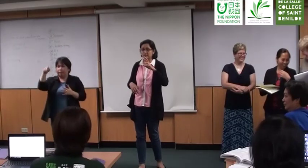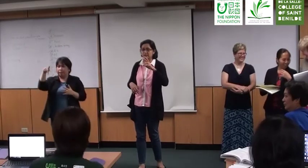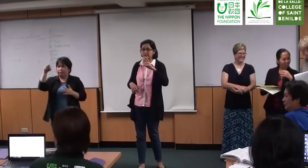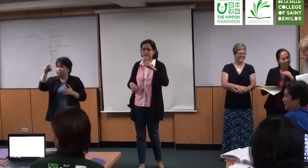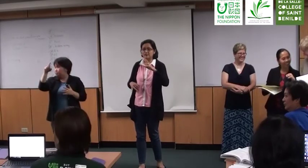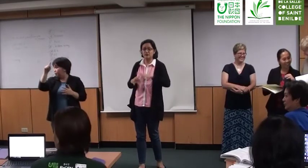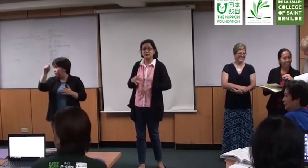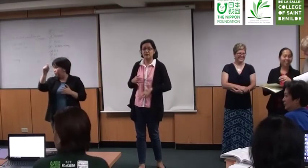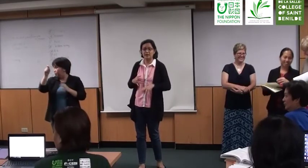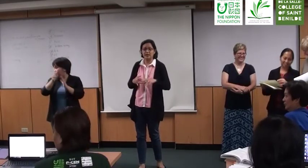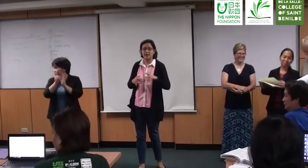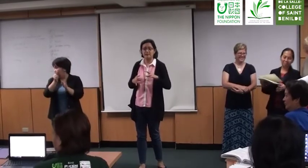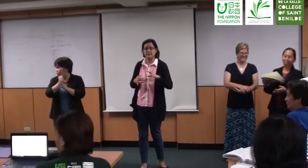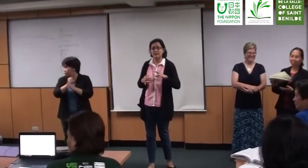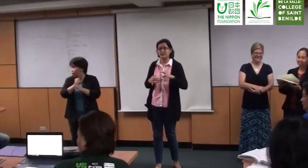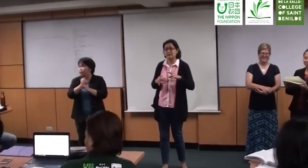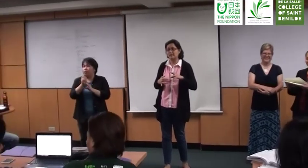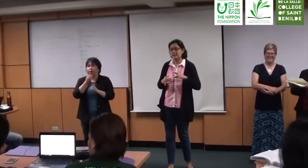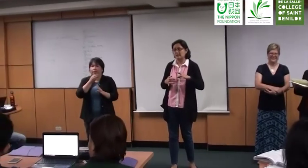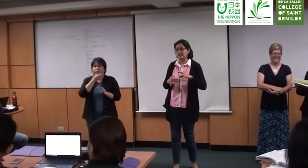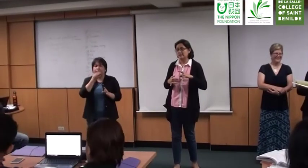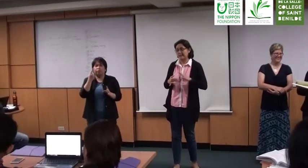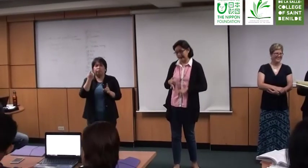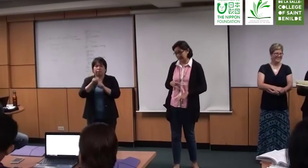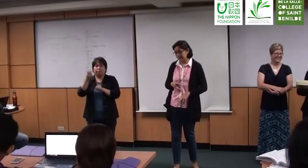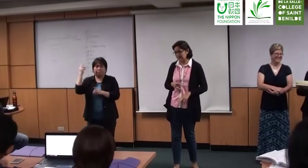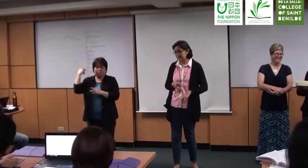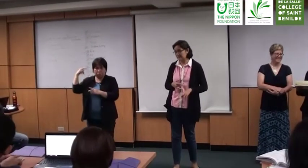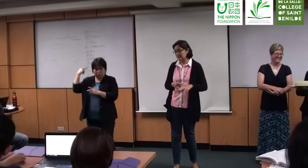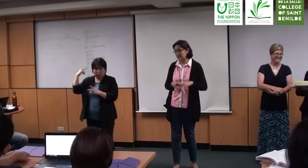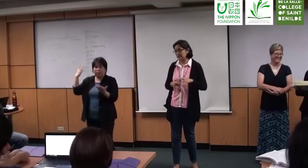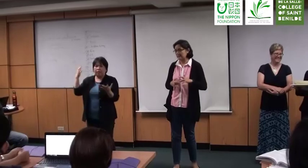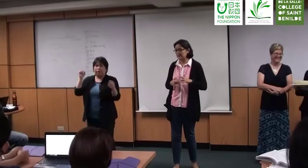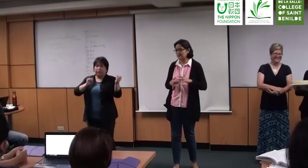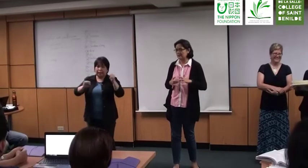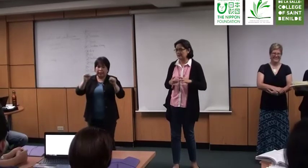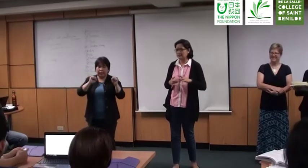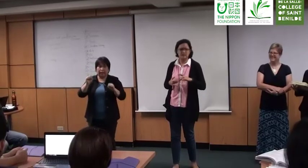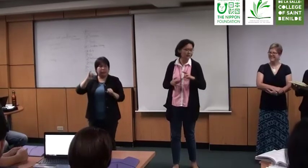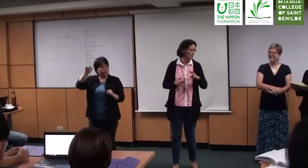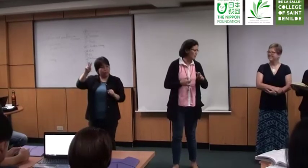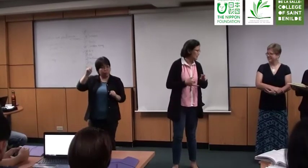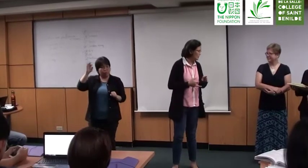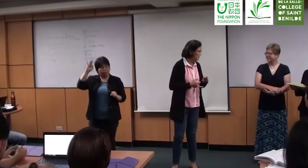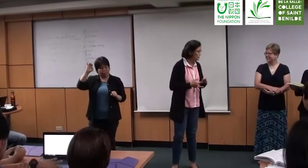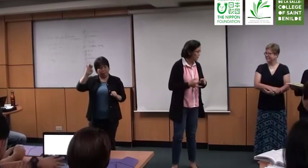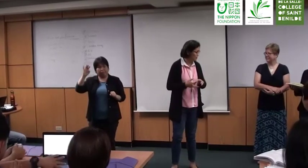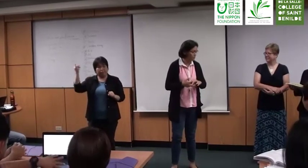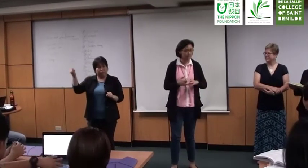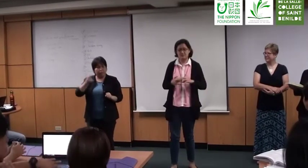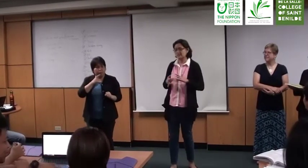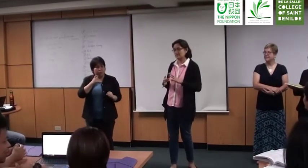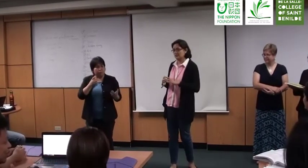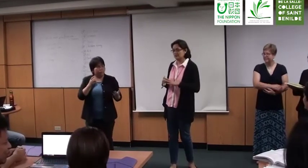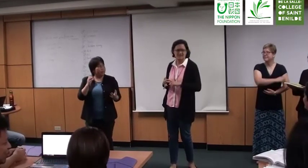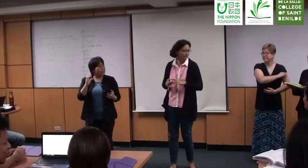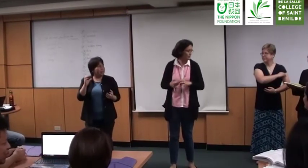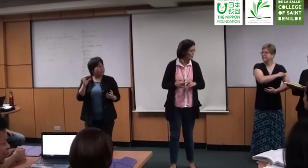of history and science. That's Chris